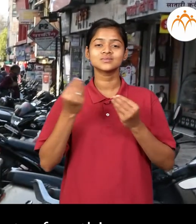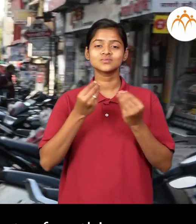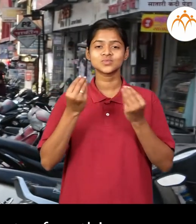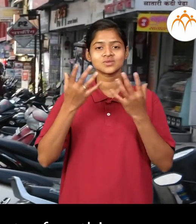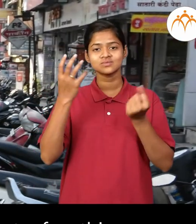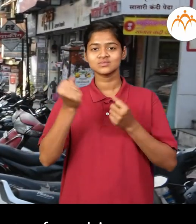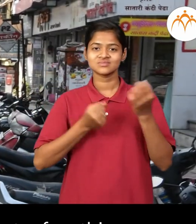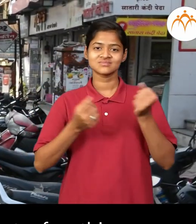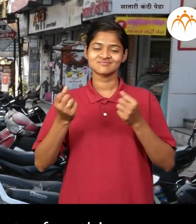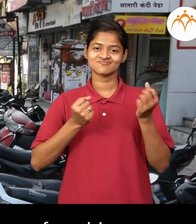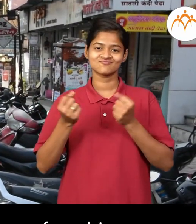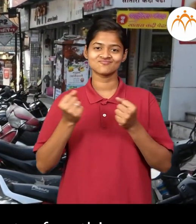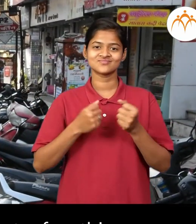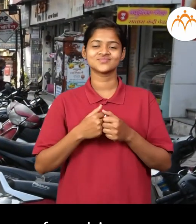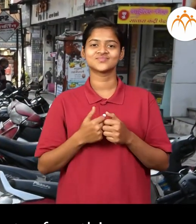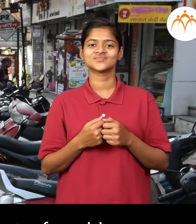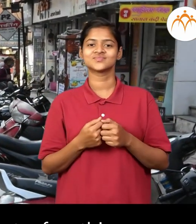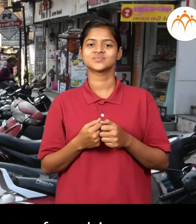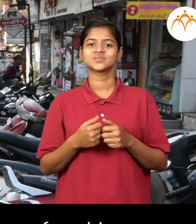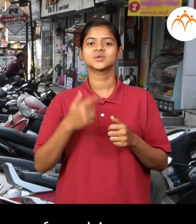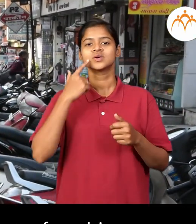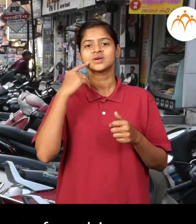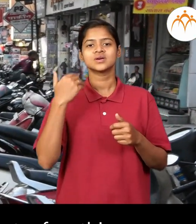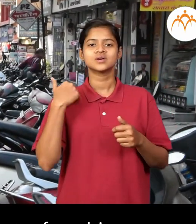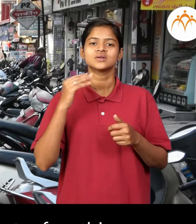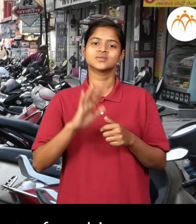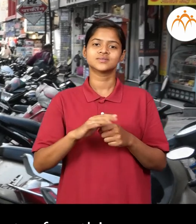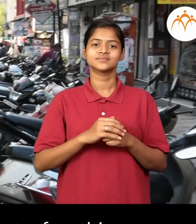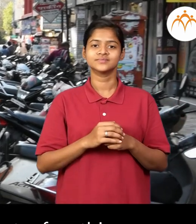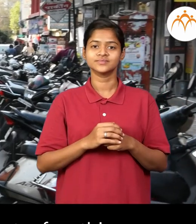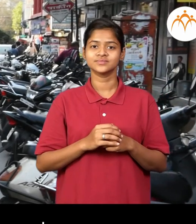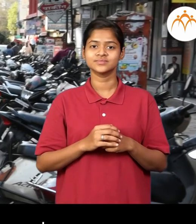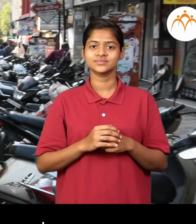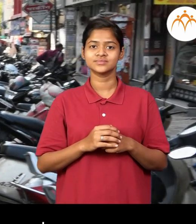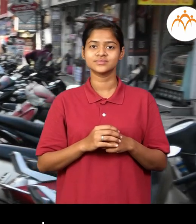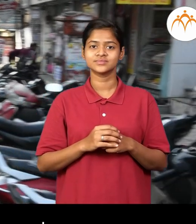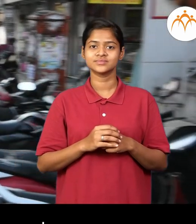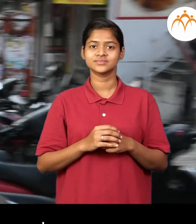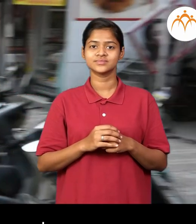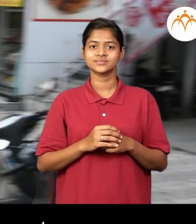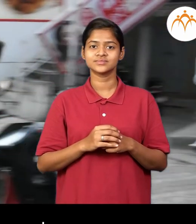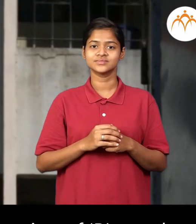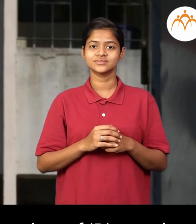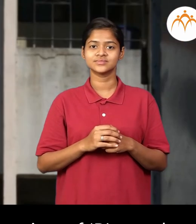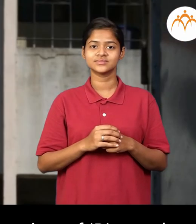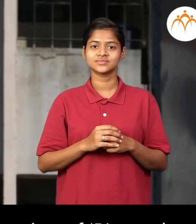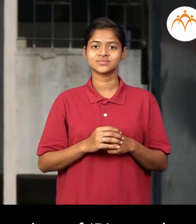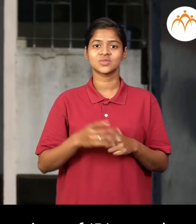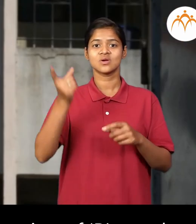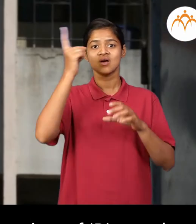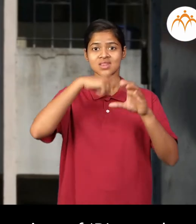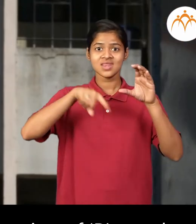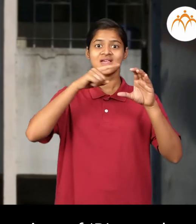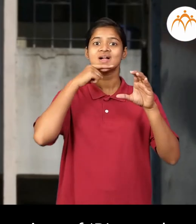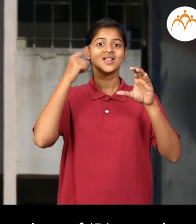I had told Dada to get a few things. So, Dada stopped. At that